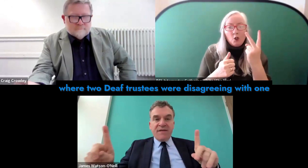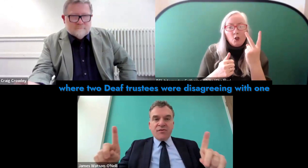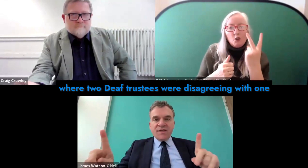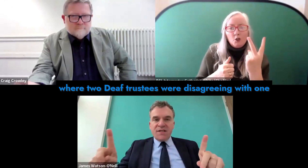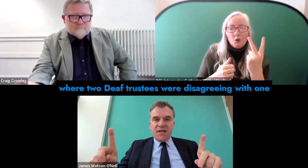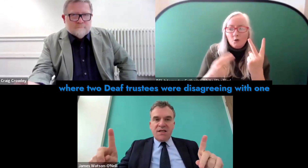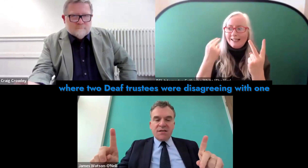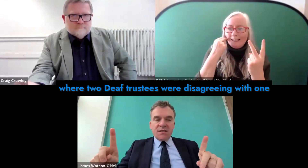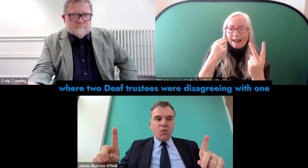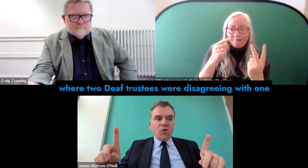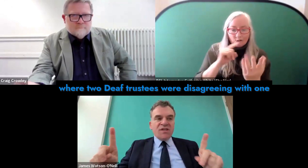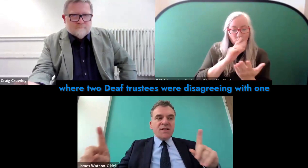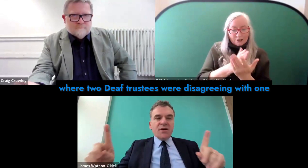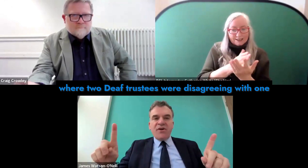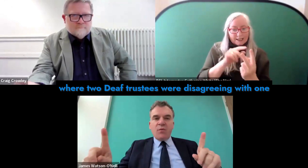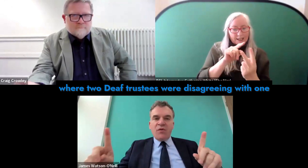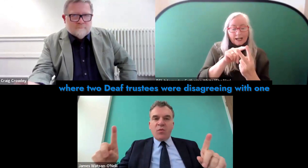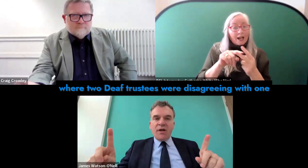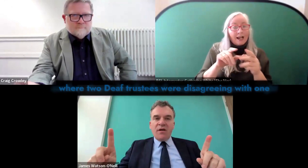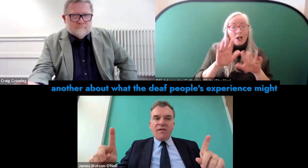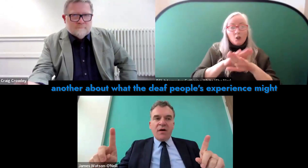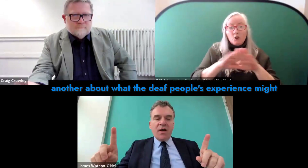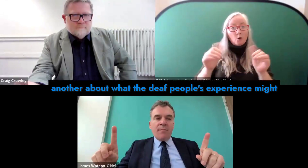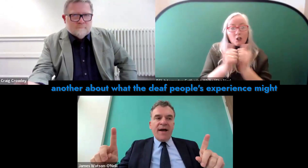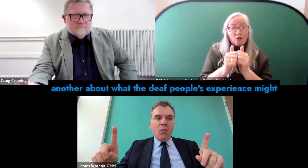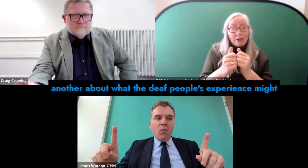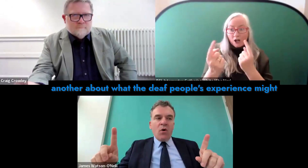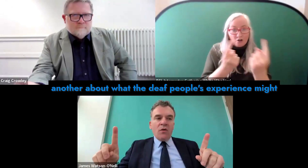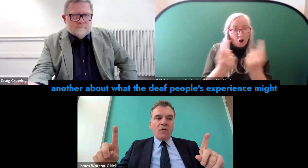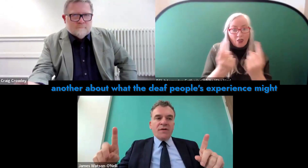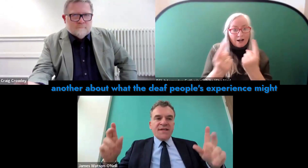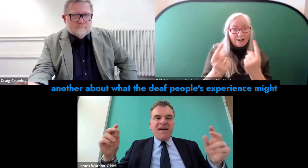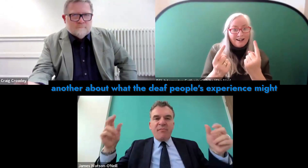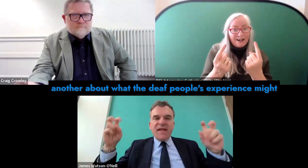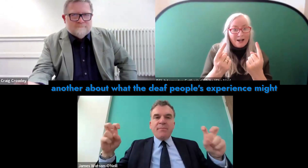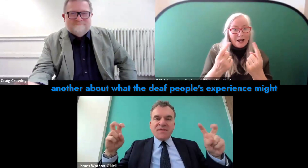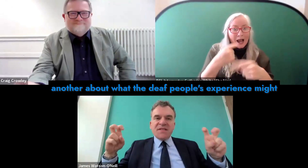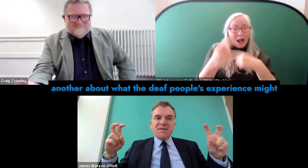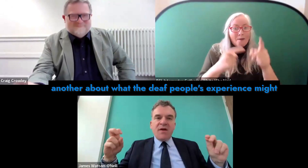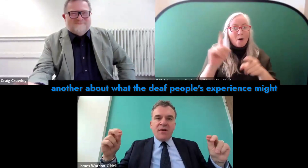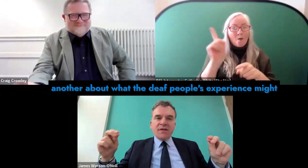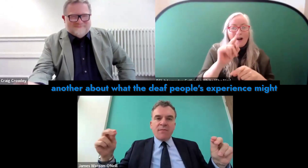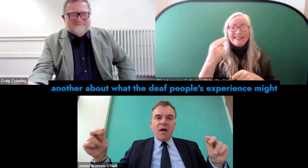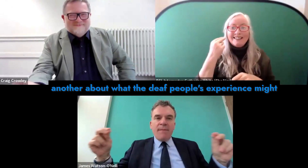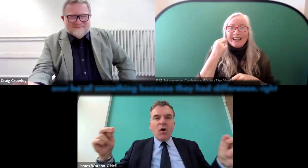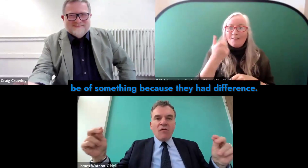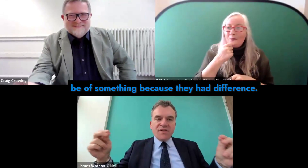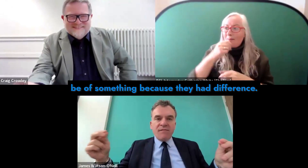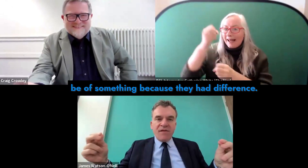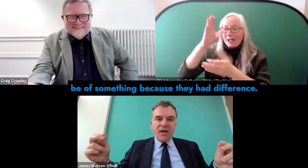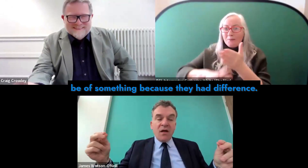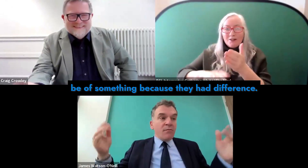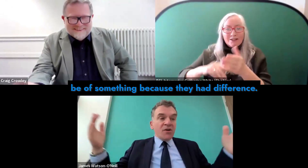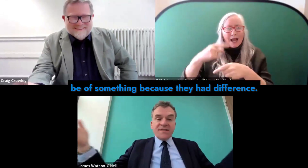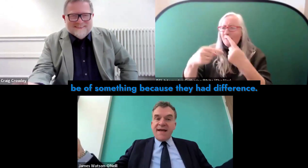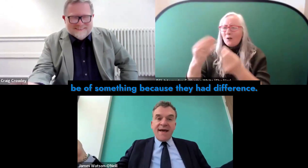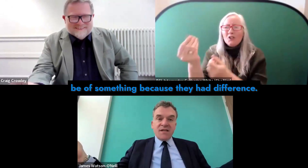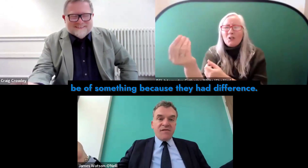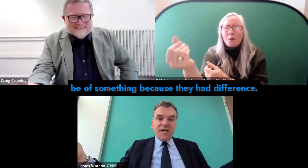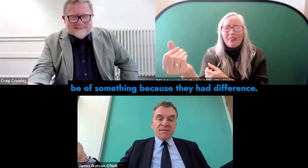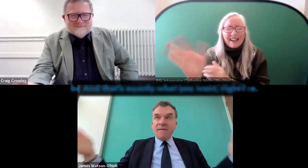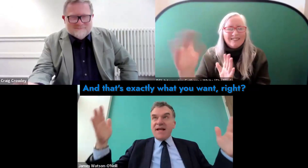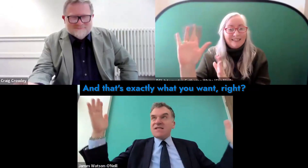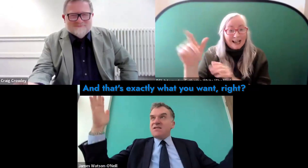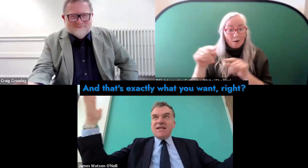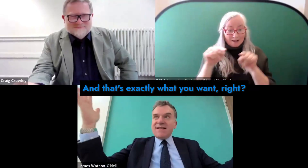deaf trustees were disagreeing with one another about what the deaf people's experience might be of something, because they